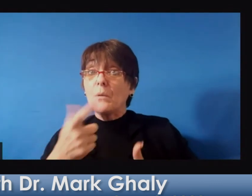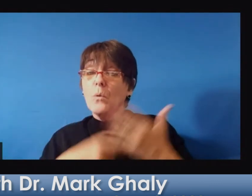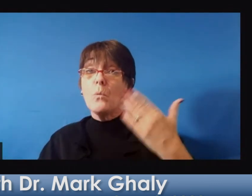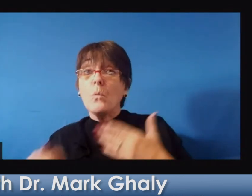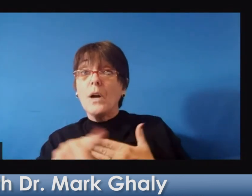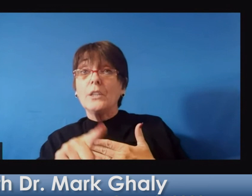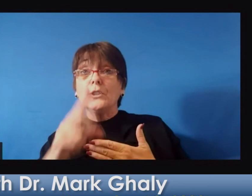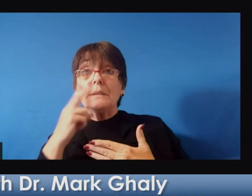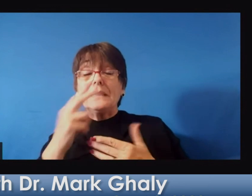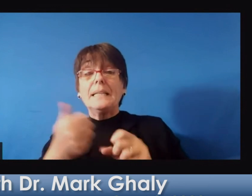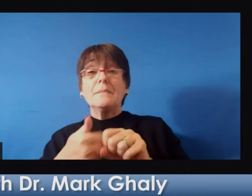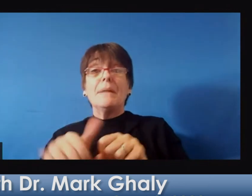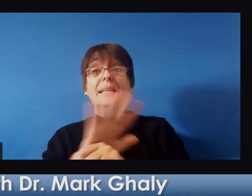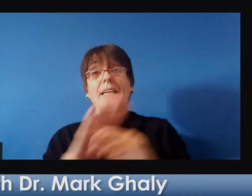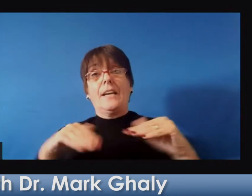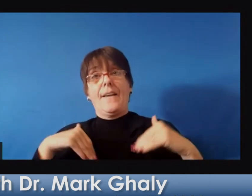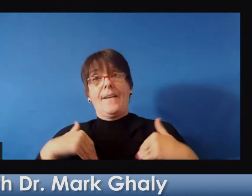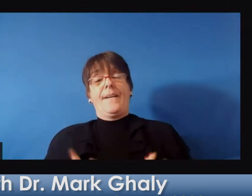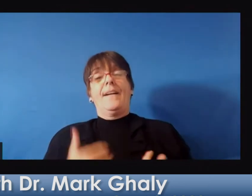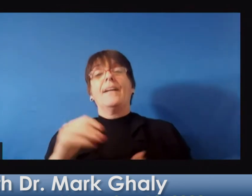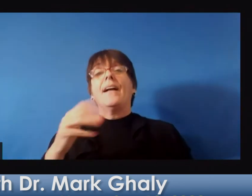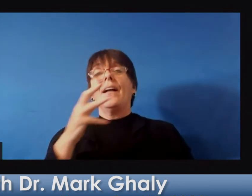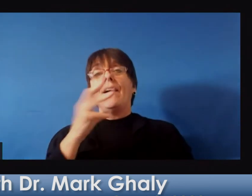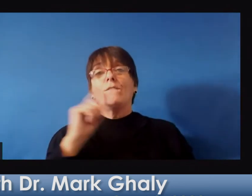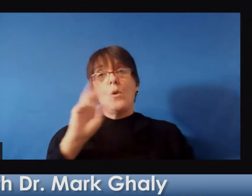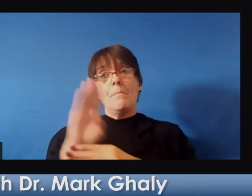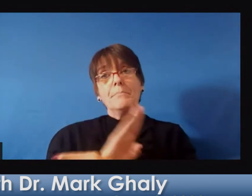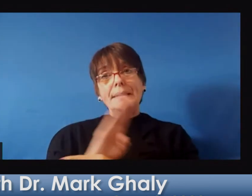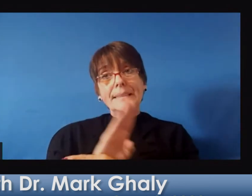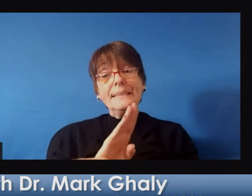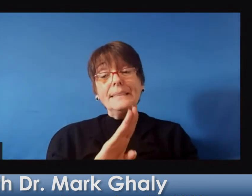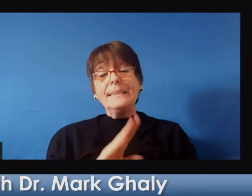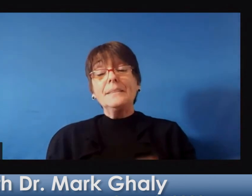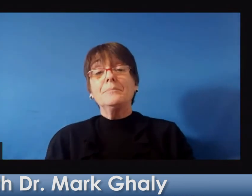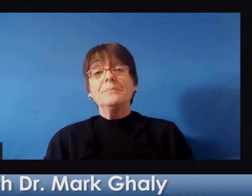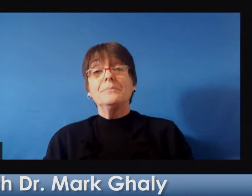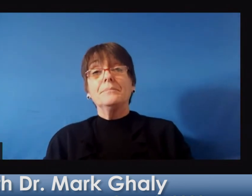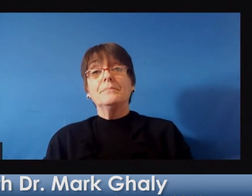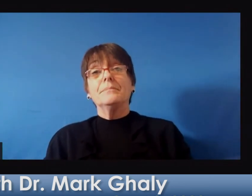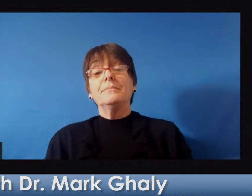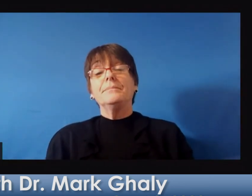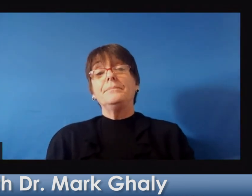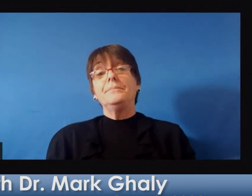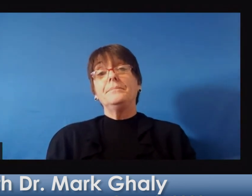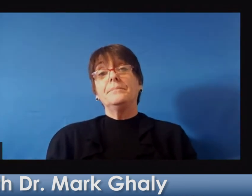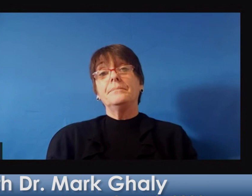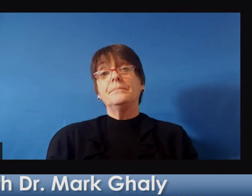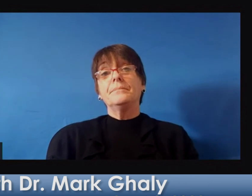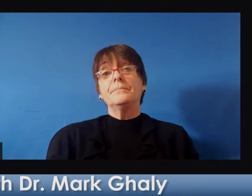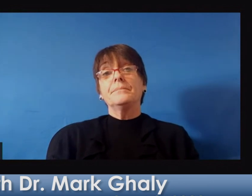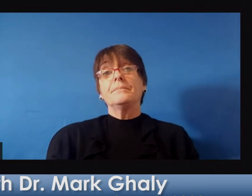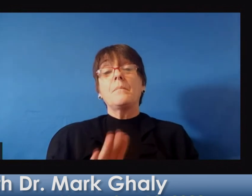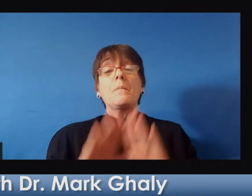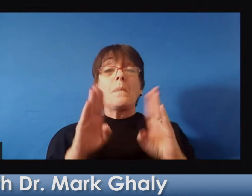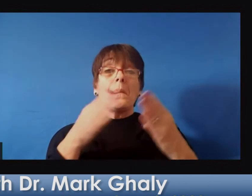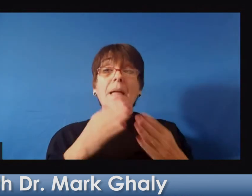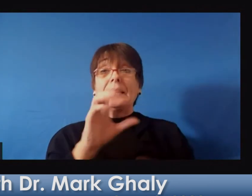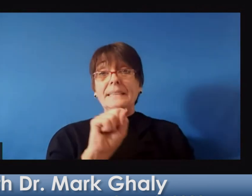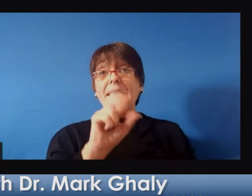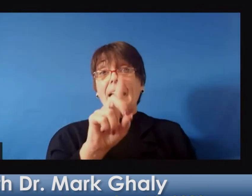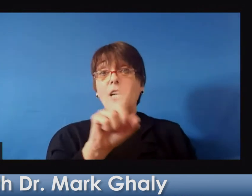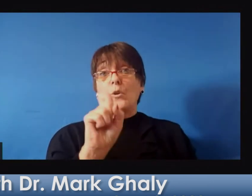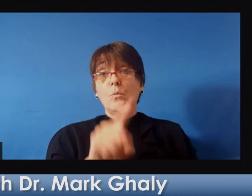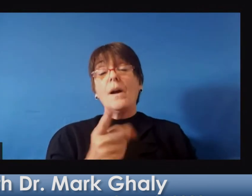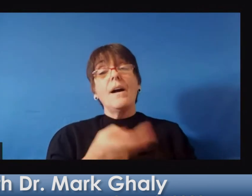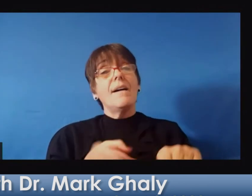acknowledge as pandemic fatigue for both businesses and patrons? Yeah, so on the narrow San Diego question, of course,